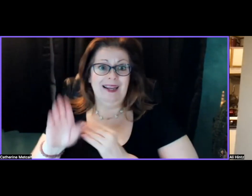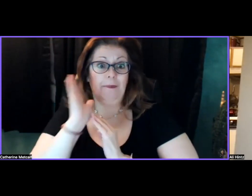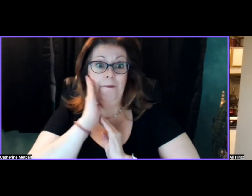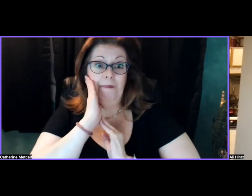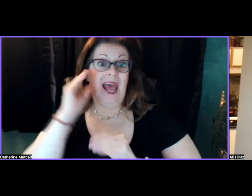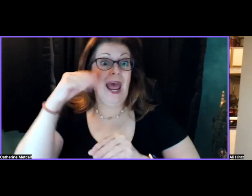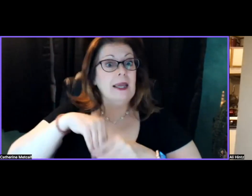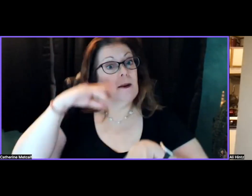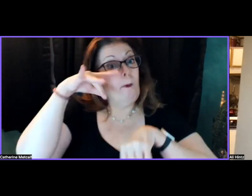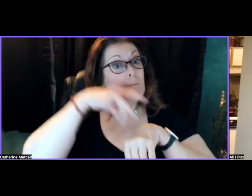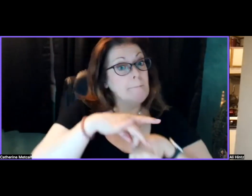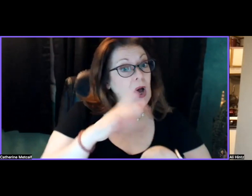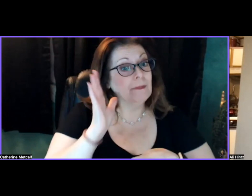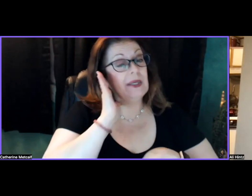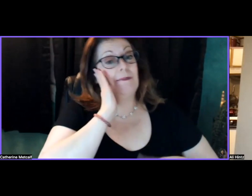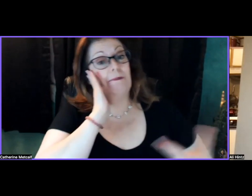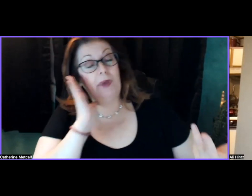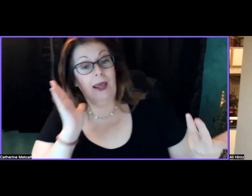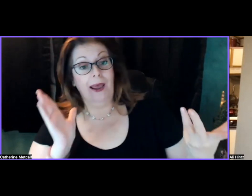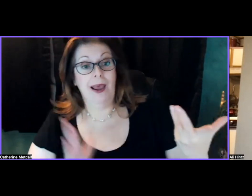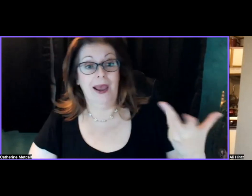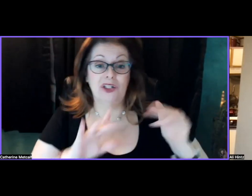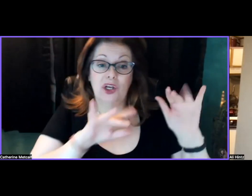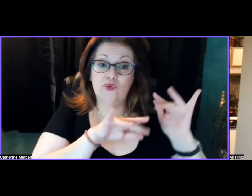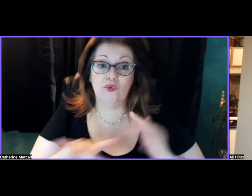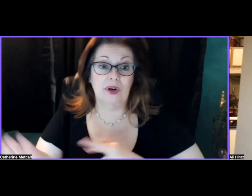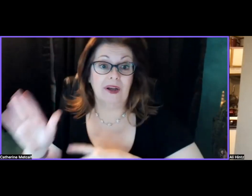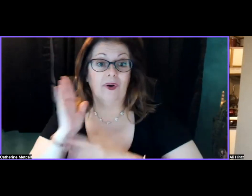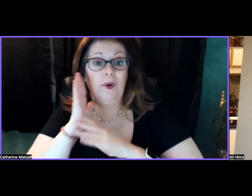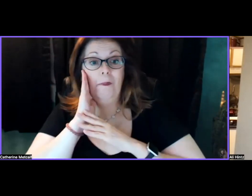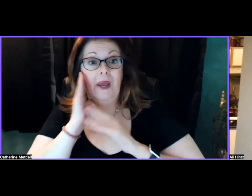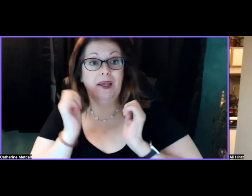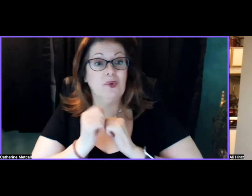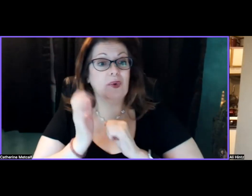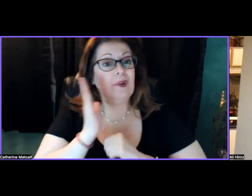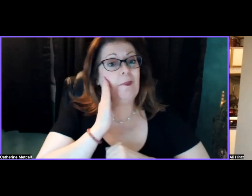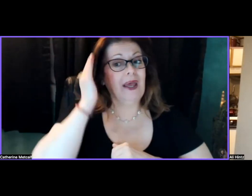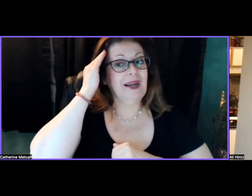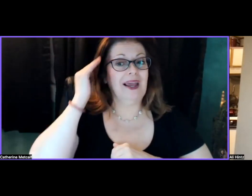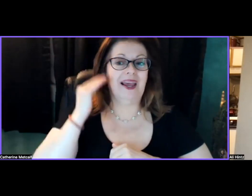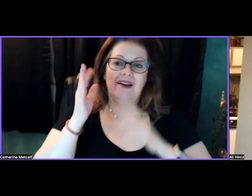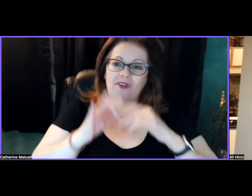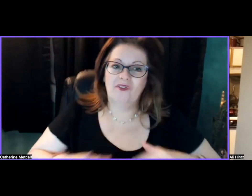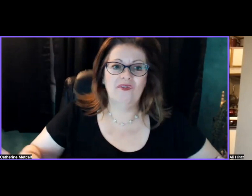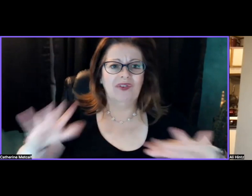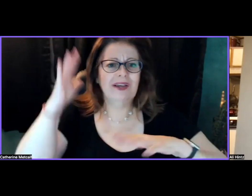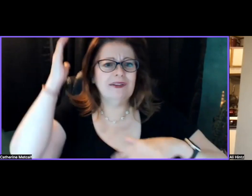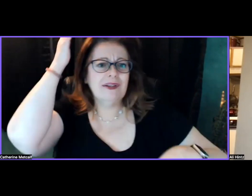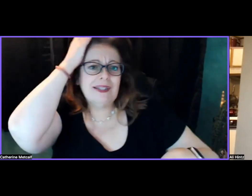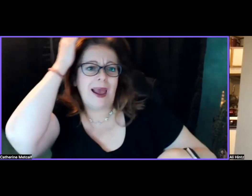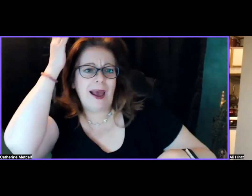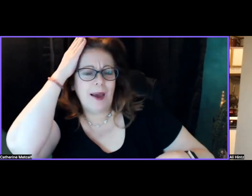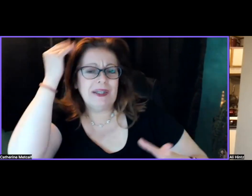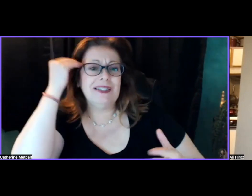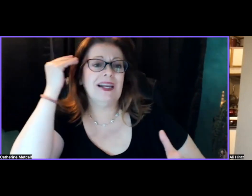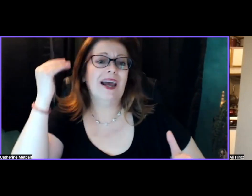and red beds, and river beds with bedhead, in fields of cabbage heads popping out of their beds, in